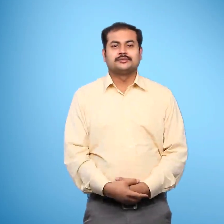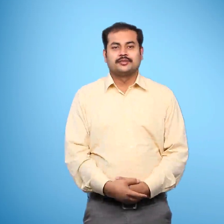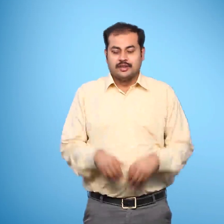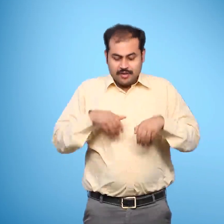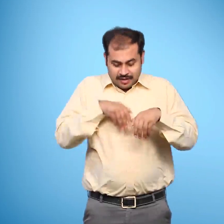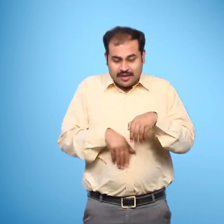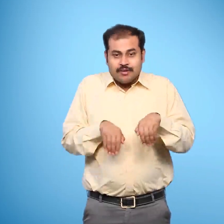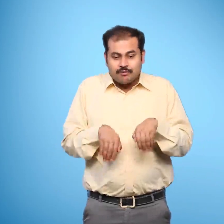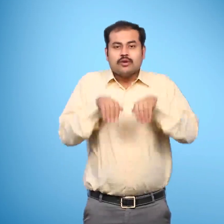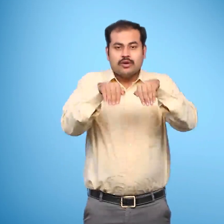and kangaroo